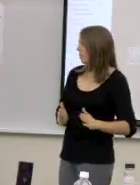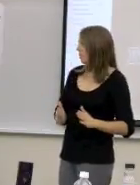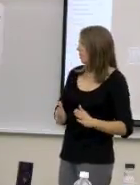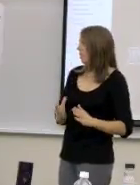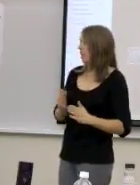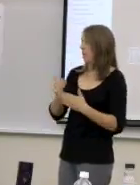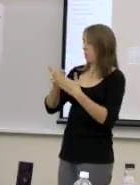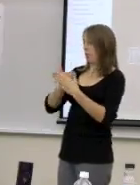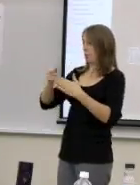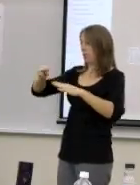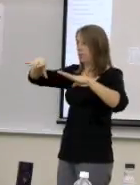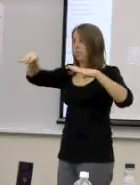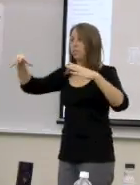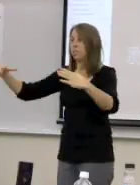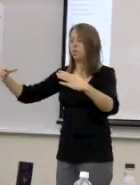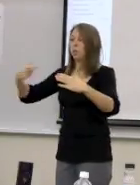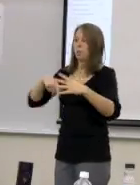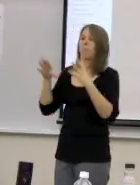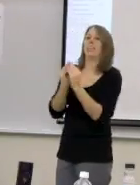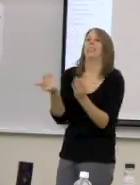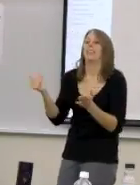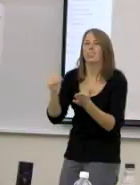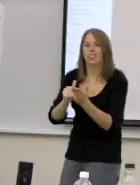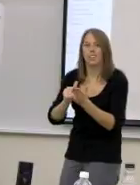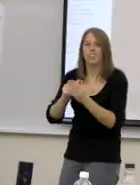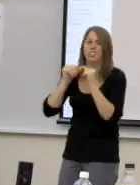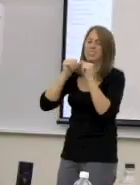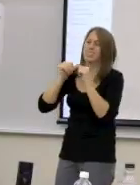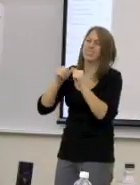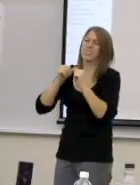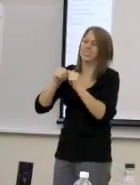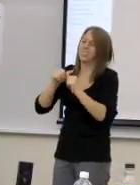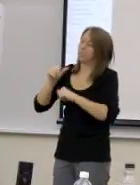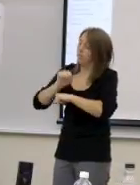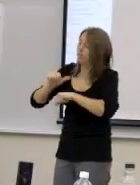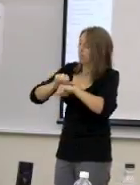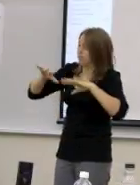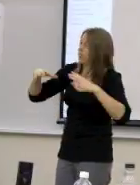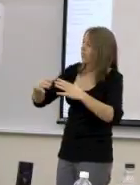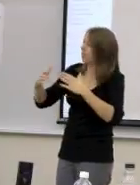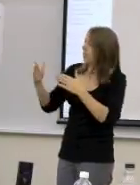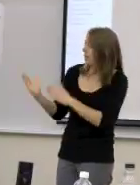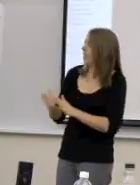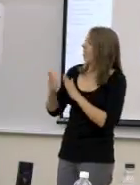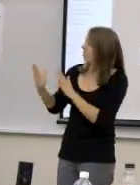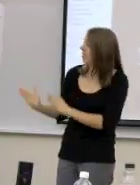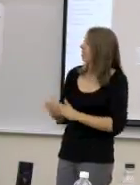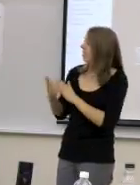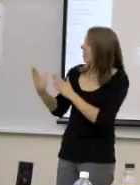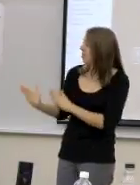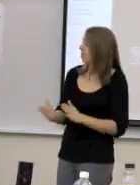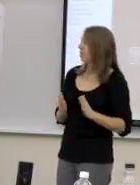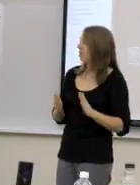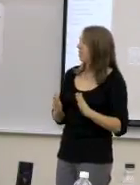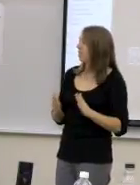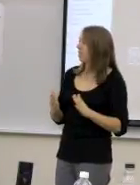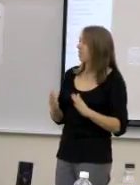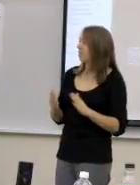with you. So we are constantly working, and we did all of this without a professional development